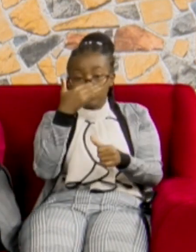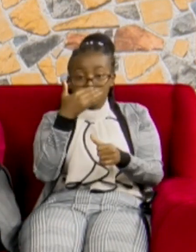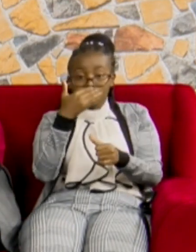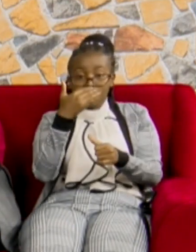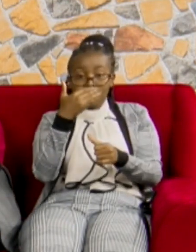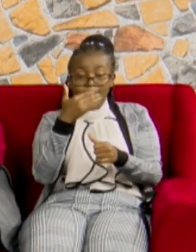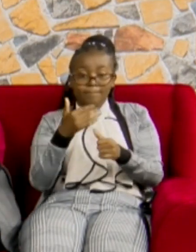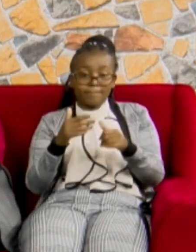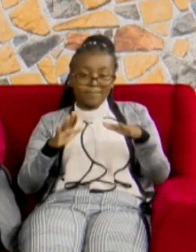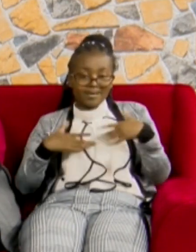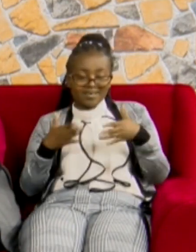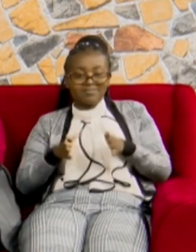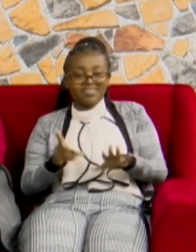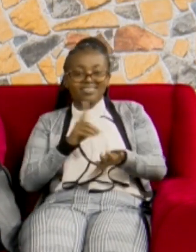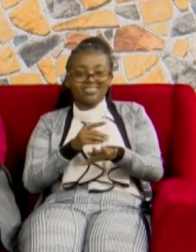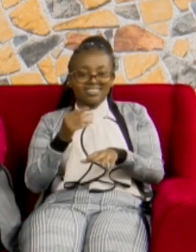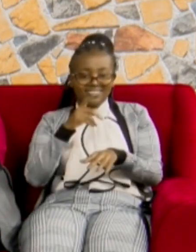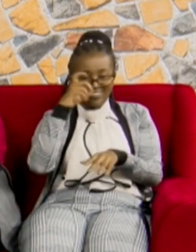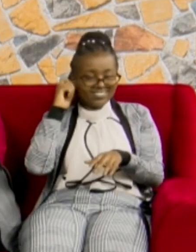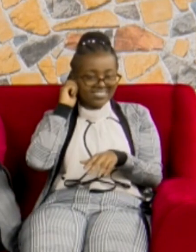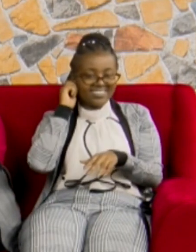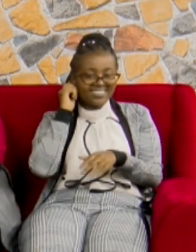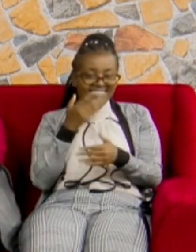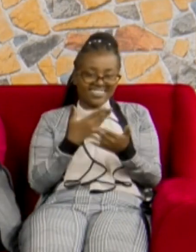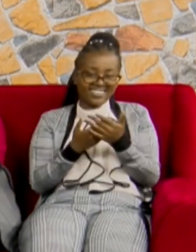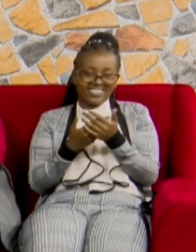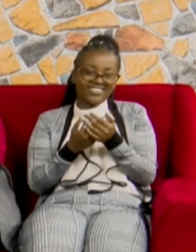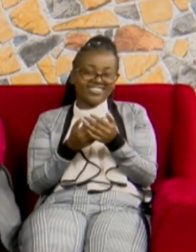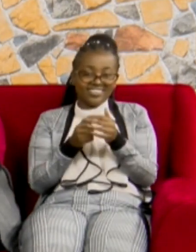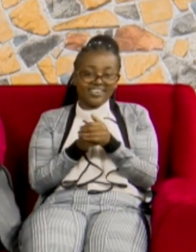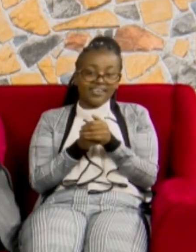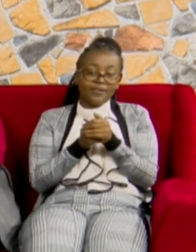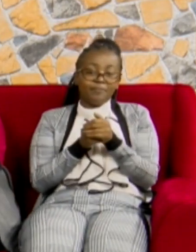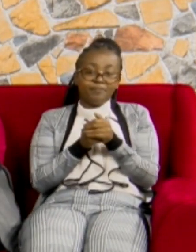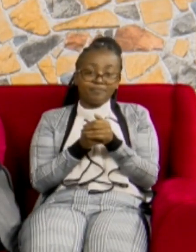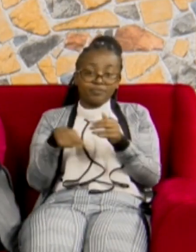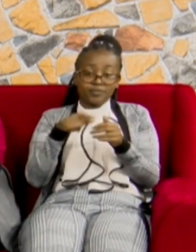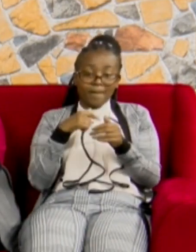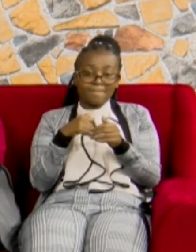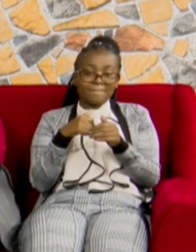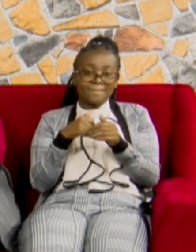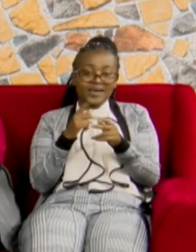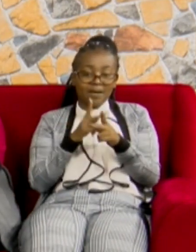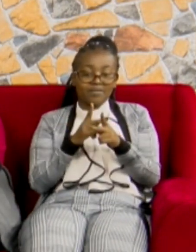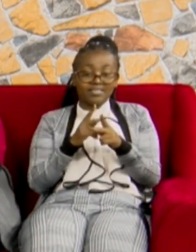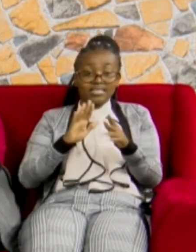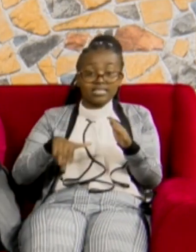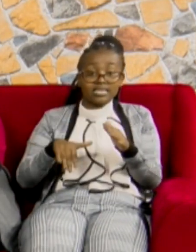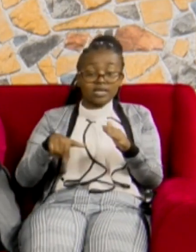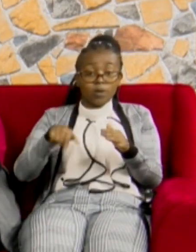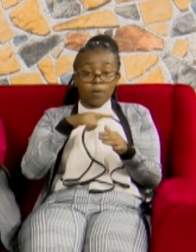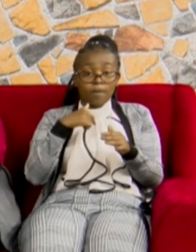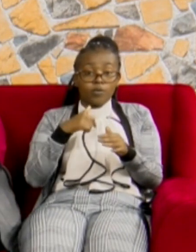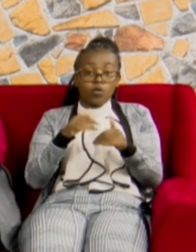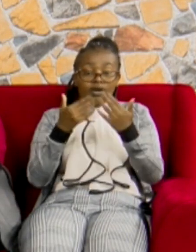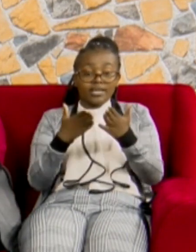And happy birthday once again, Maureen. Yes, it is Maureen's birthday. And we're sorry we're keeping you this late, but yes, we